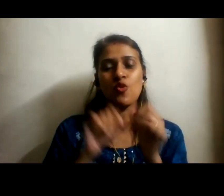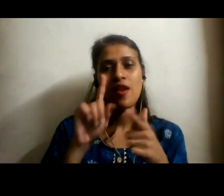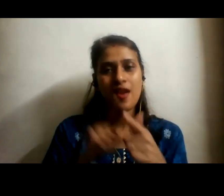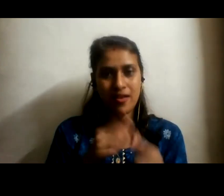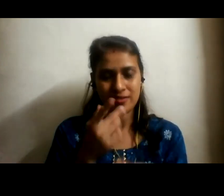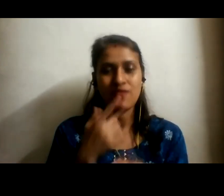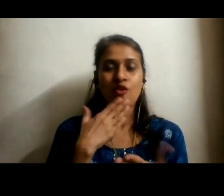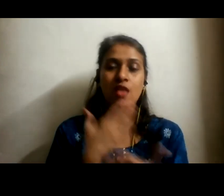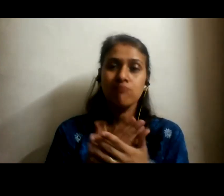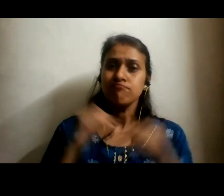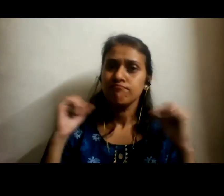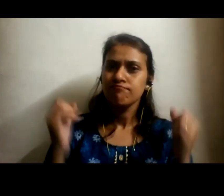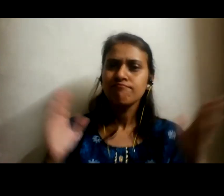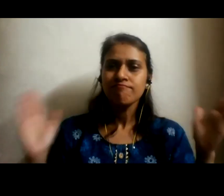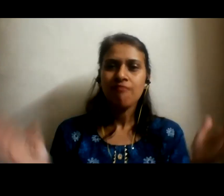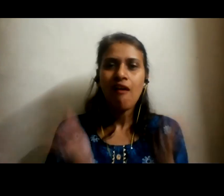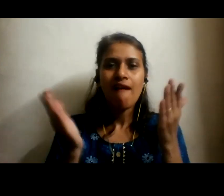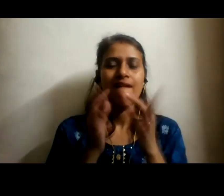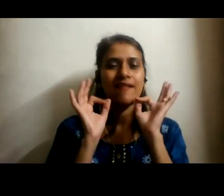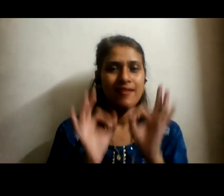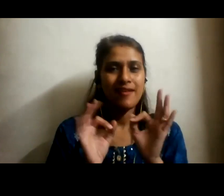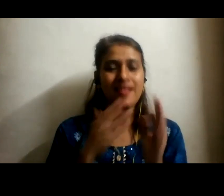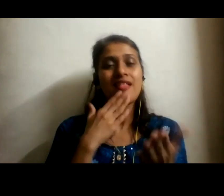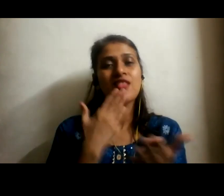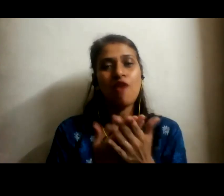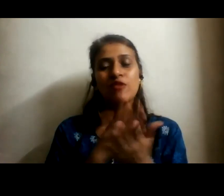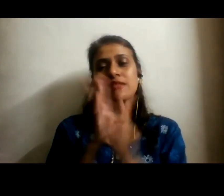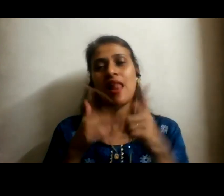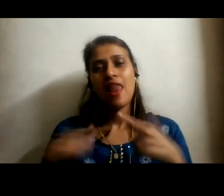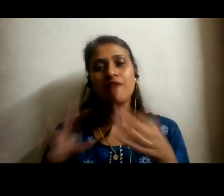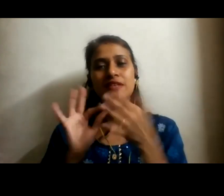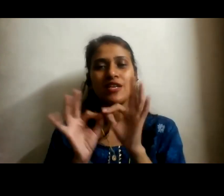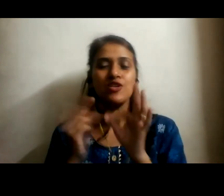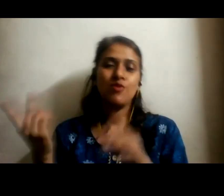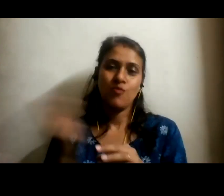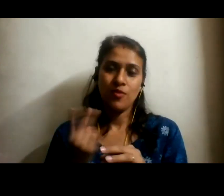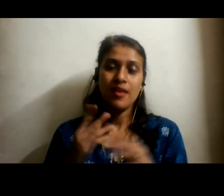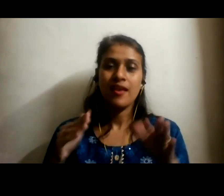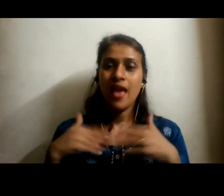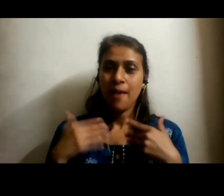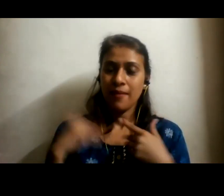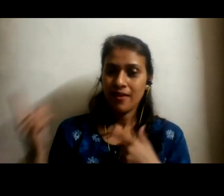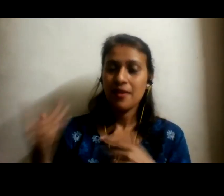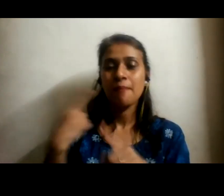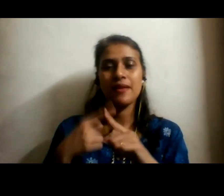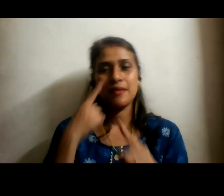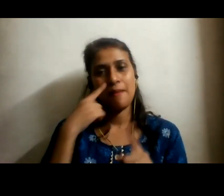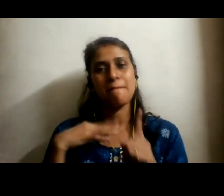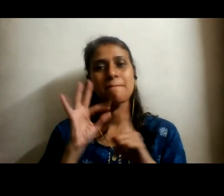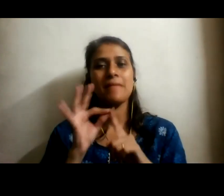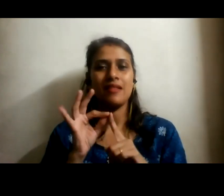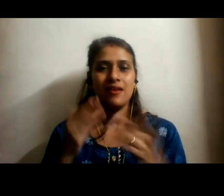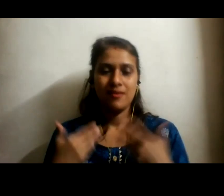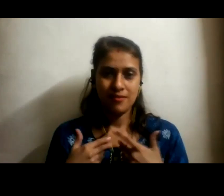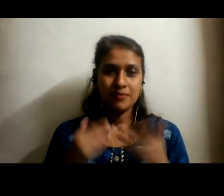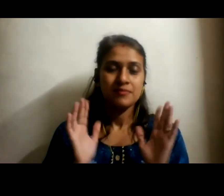and enthusiasm. We're also grateful to Indian Sign Language interpreters, Ms. Preeti and Mr. Arun, for helping us make the